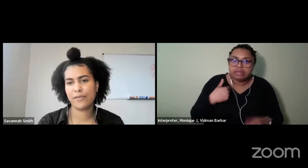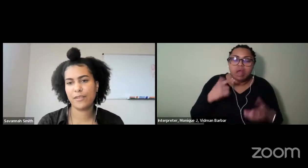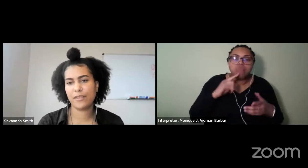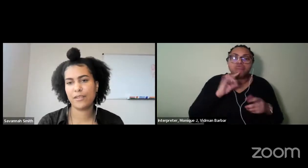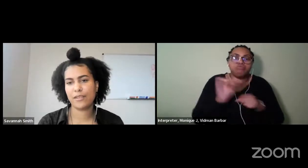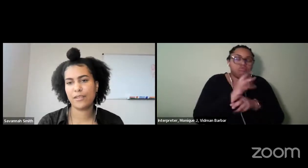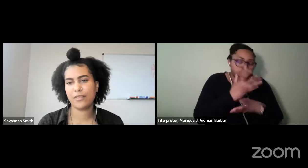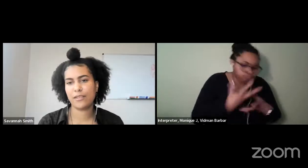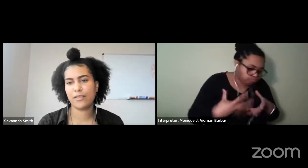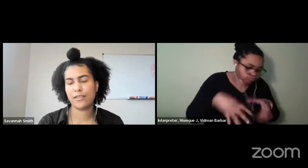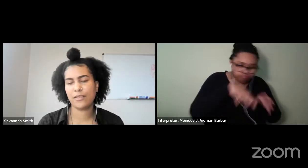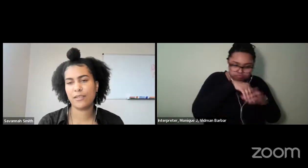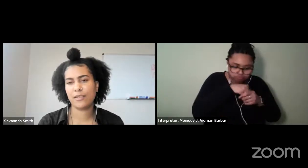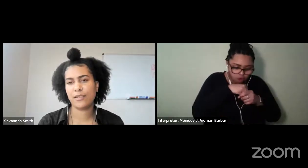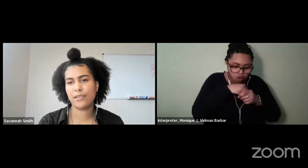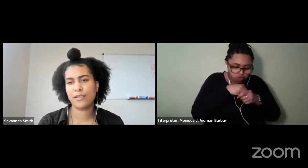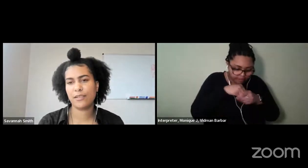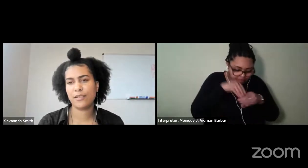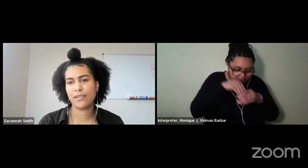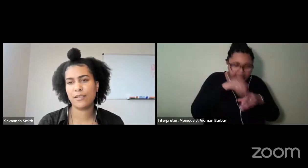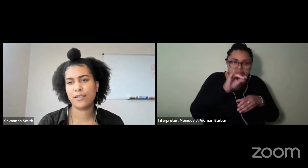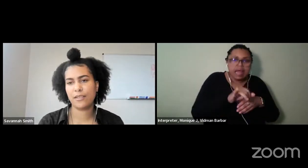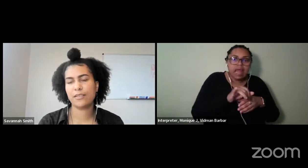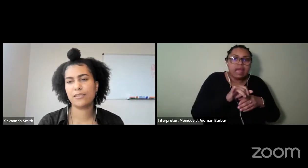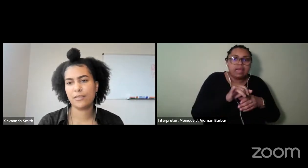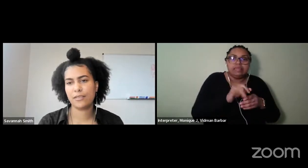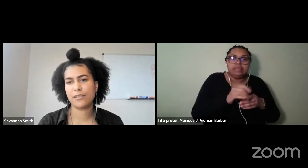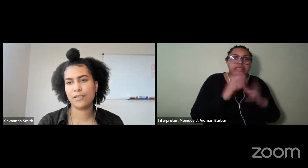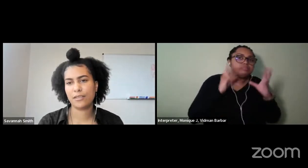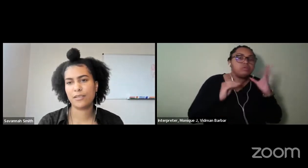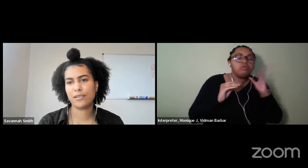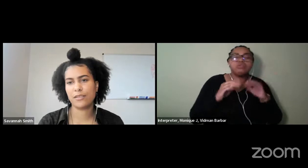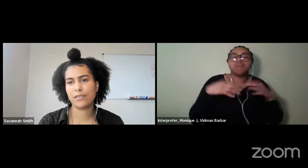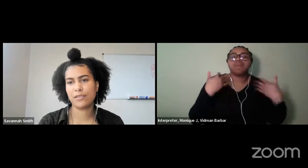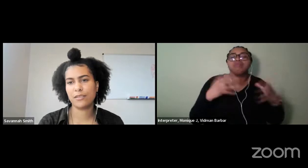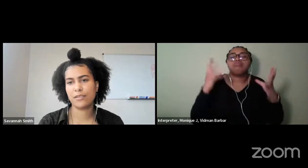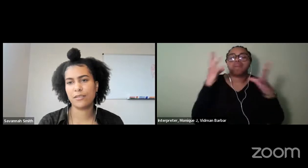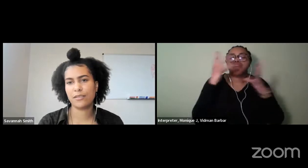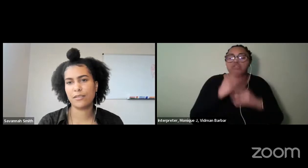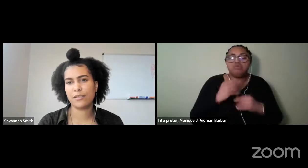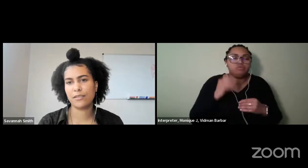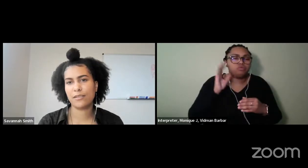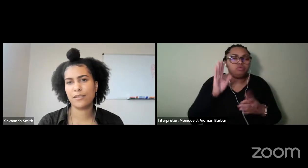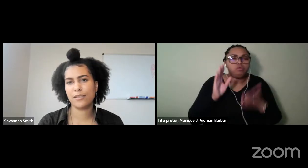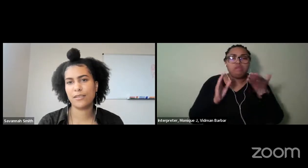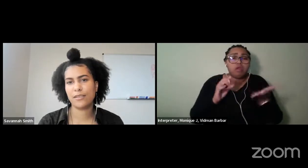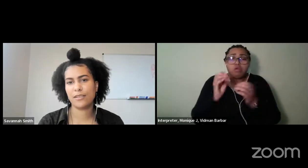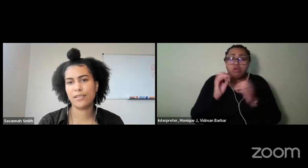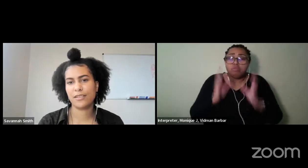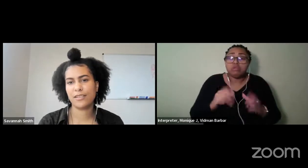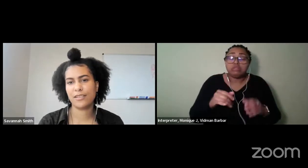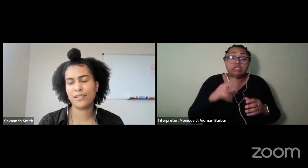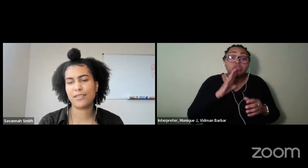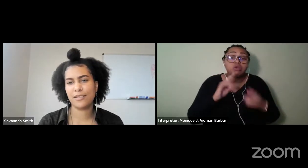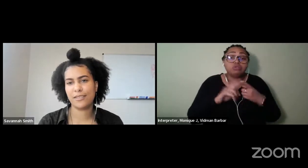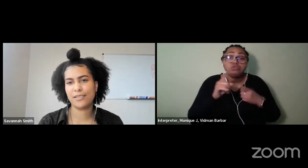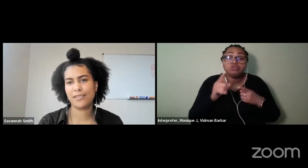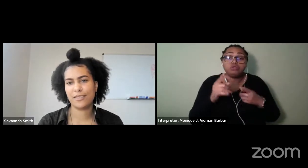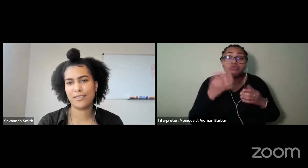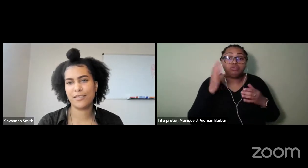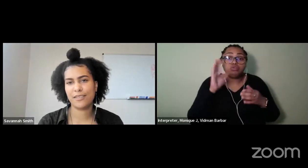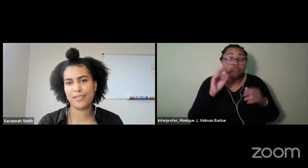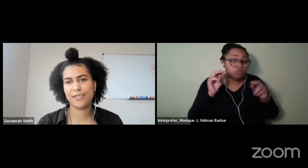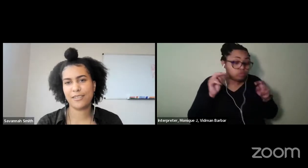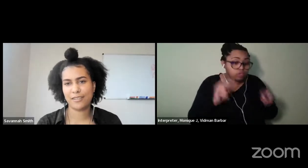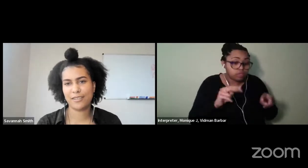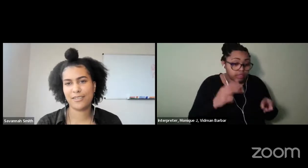in that experience, and it's just so beautiful because you're just there, you know, like I said, nobody can talk to you, you're just looking at the